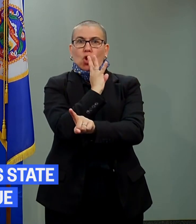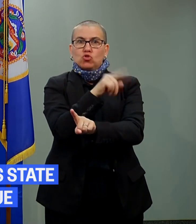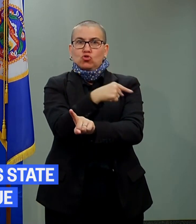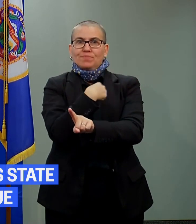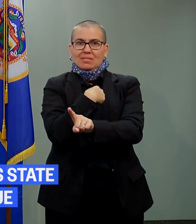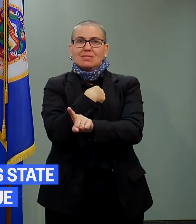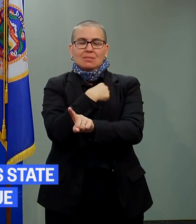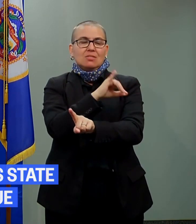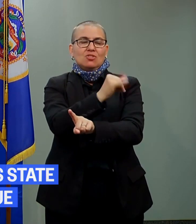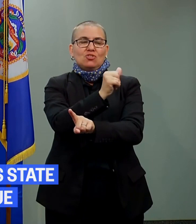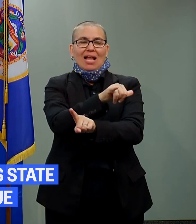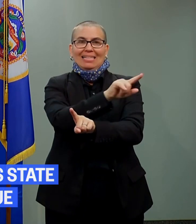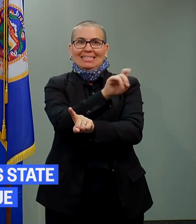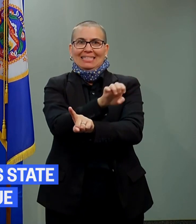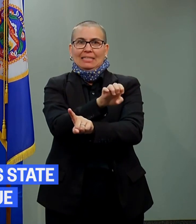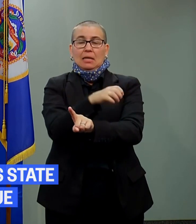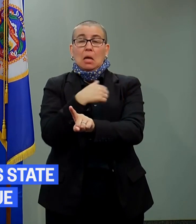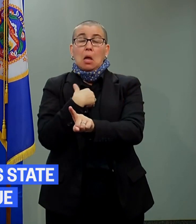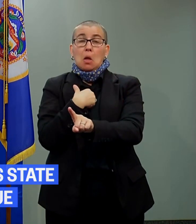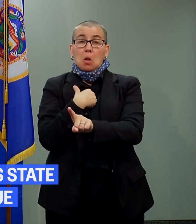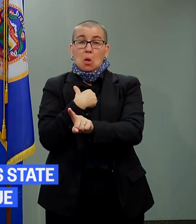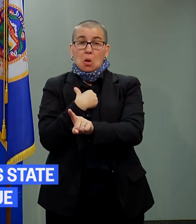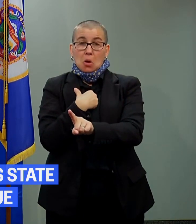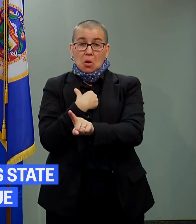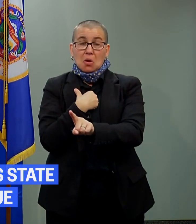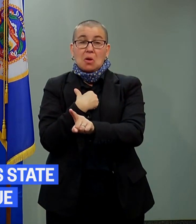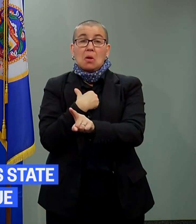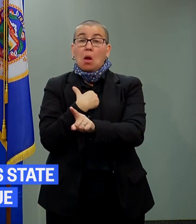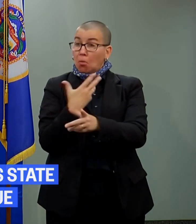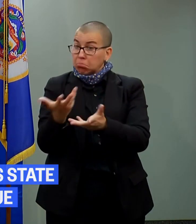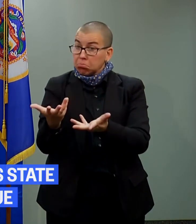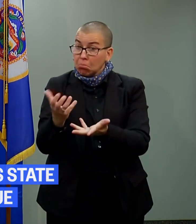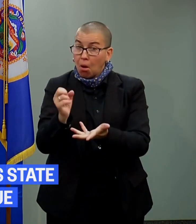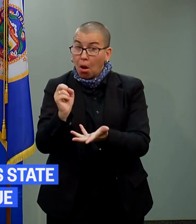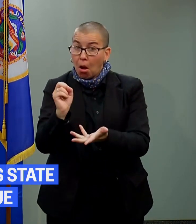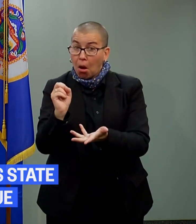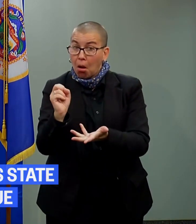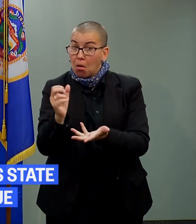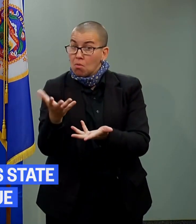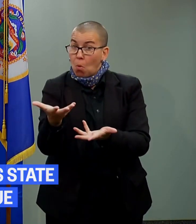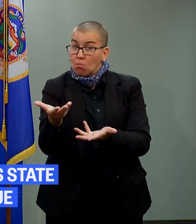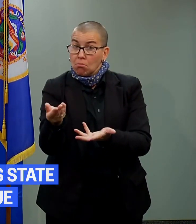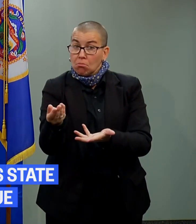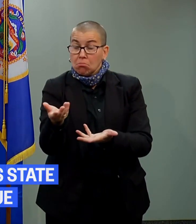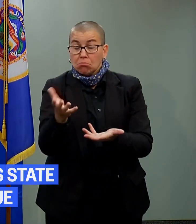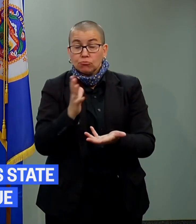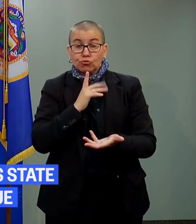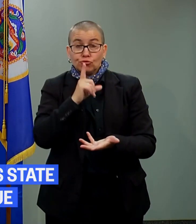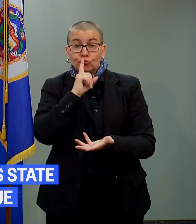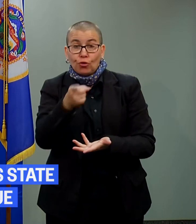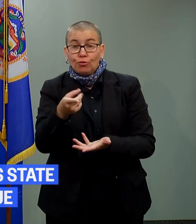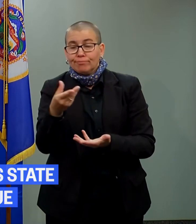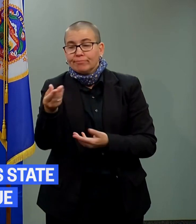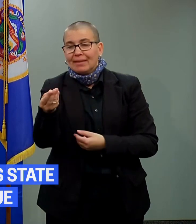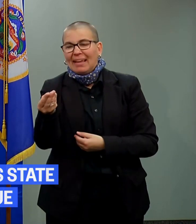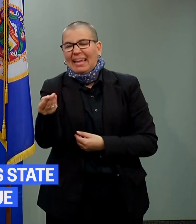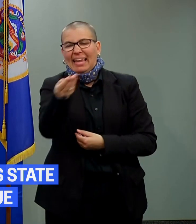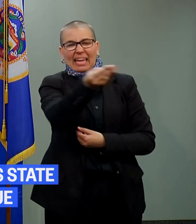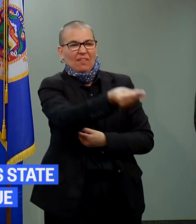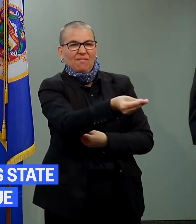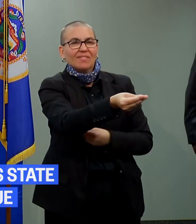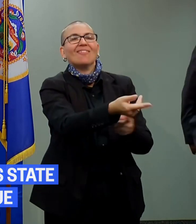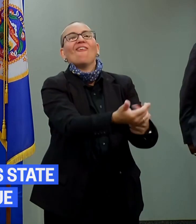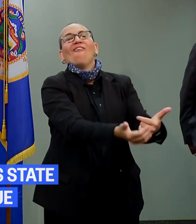And I had been taking calls, and I said yes. He called, and as I said again, it's kind of a strange amongst all of